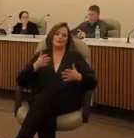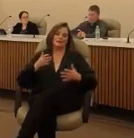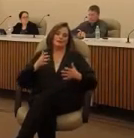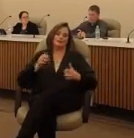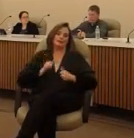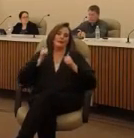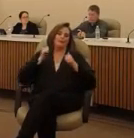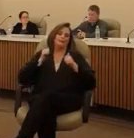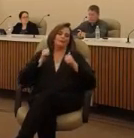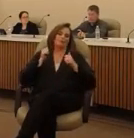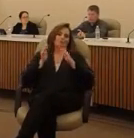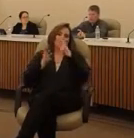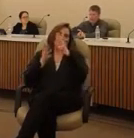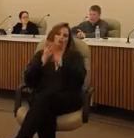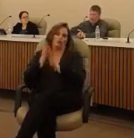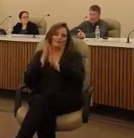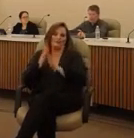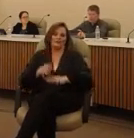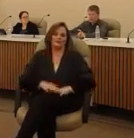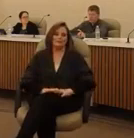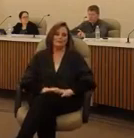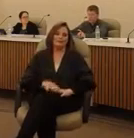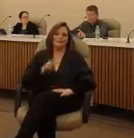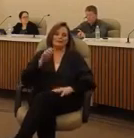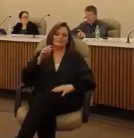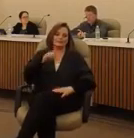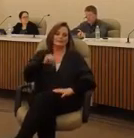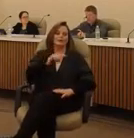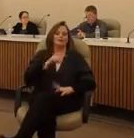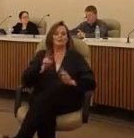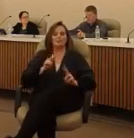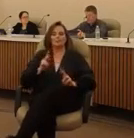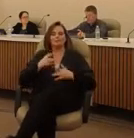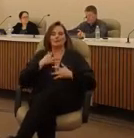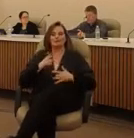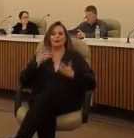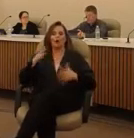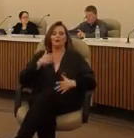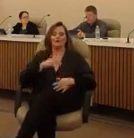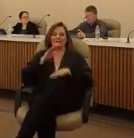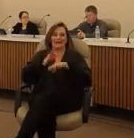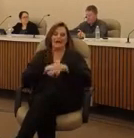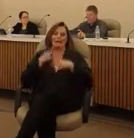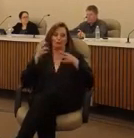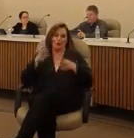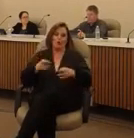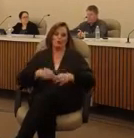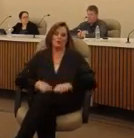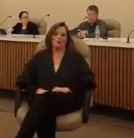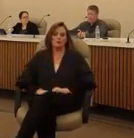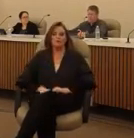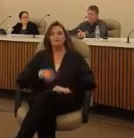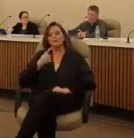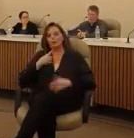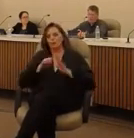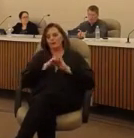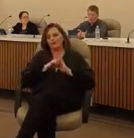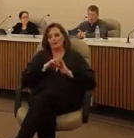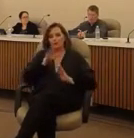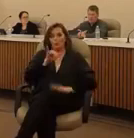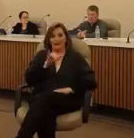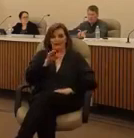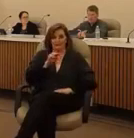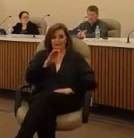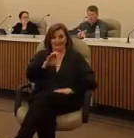it's not traffic into and out of the site, it's traffic on the road, additional traffic being added to the road. So for instance, the